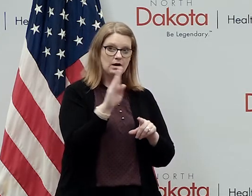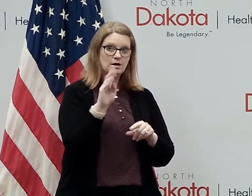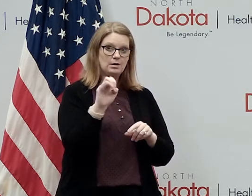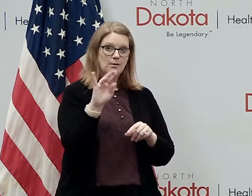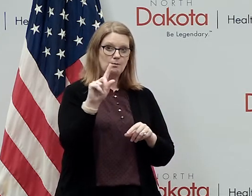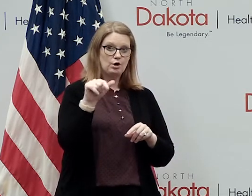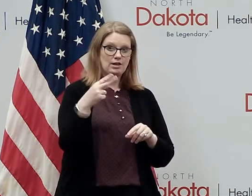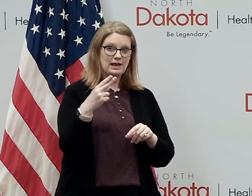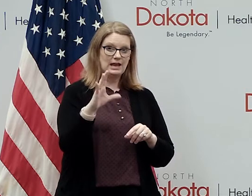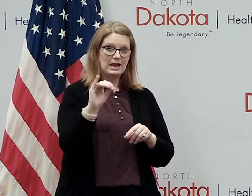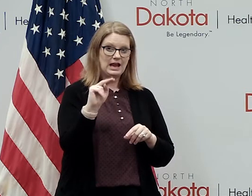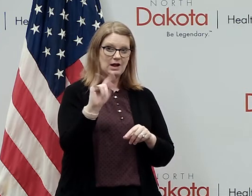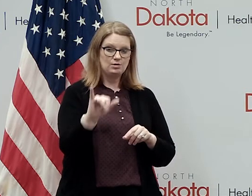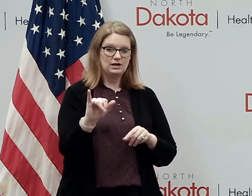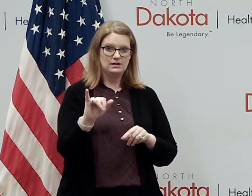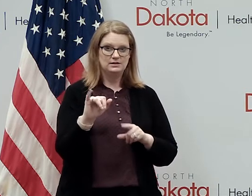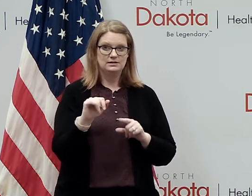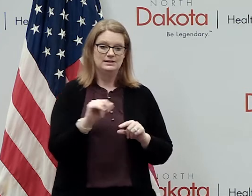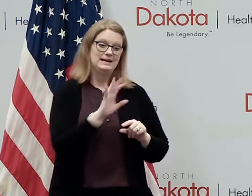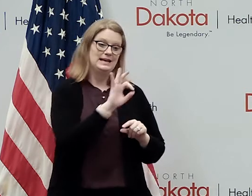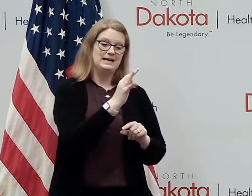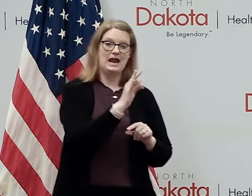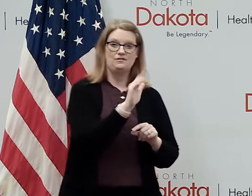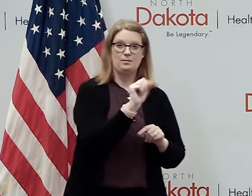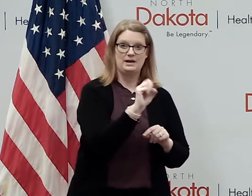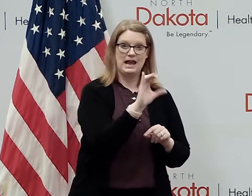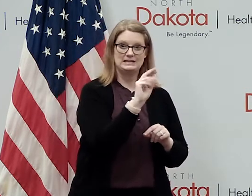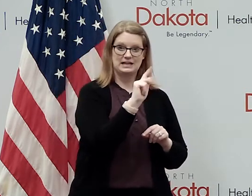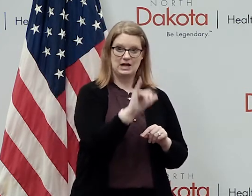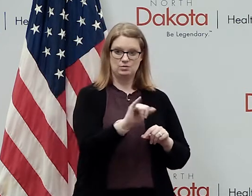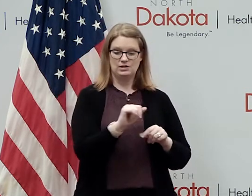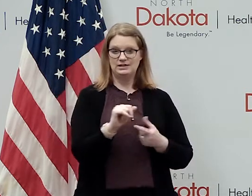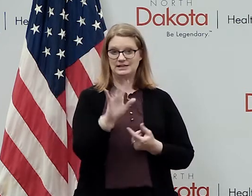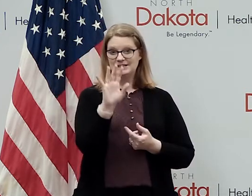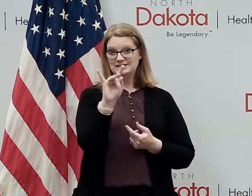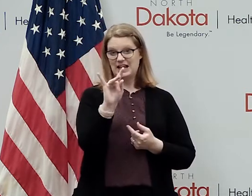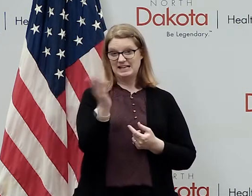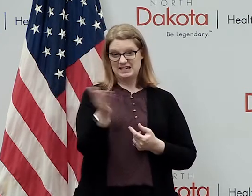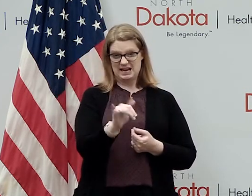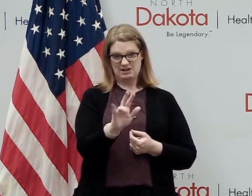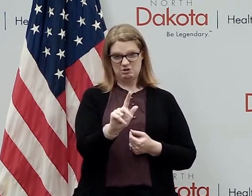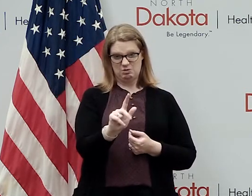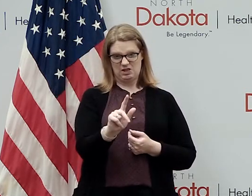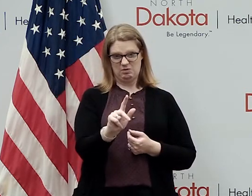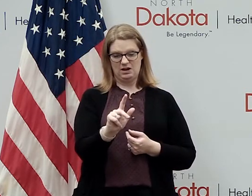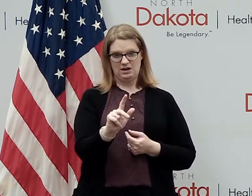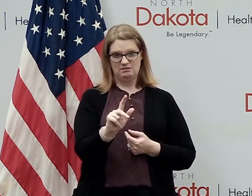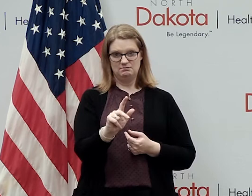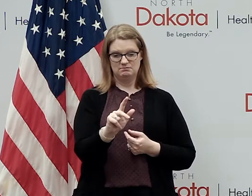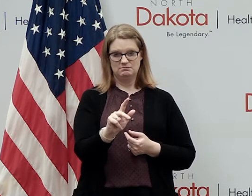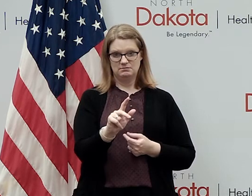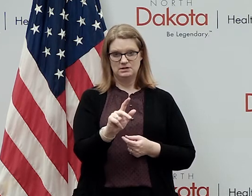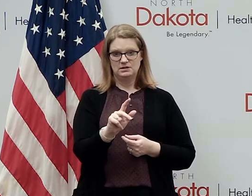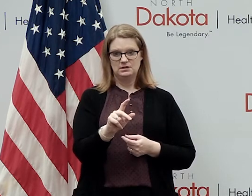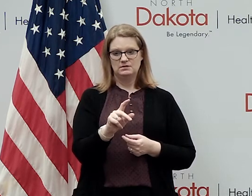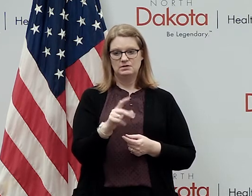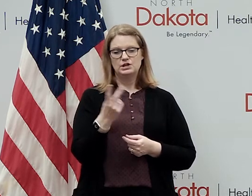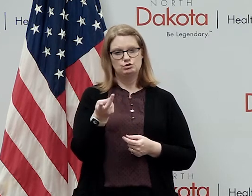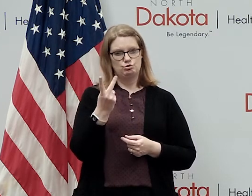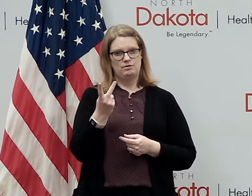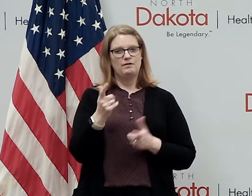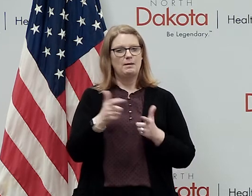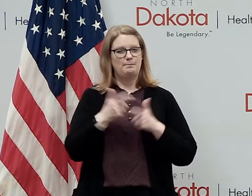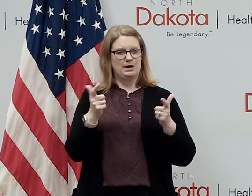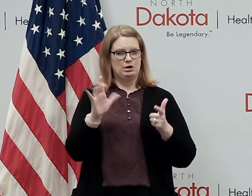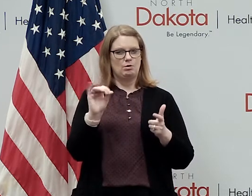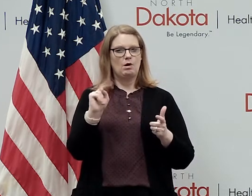County. 9 of the cases were from Cass County. So 18 of the 23 cases today came from 2 of our more